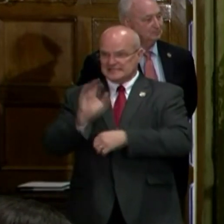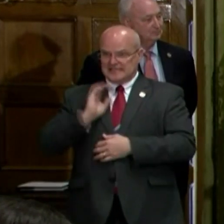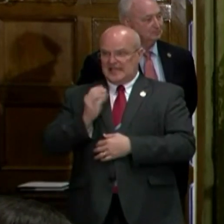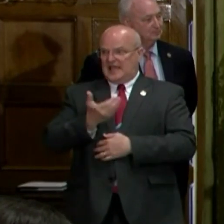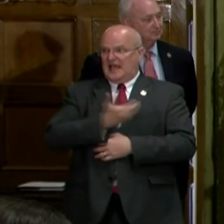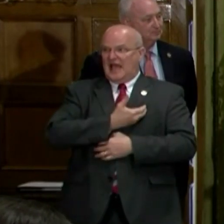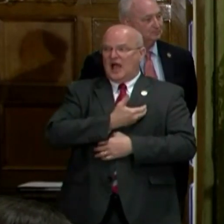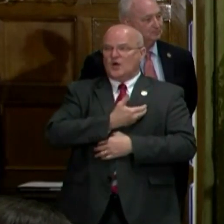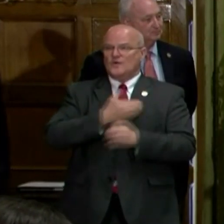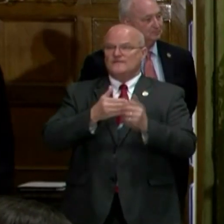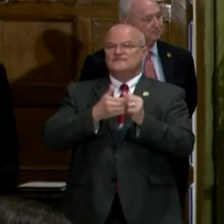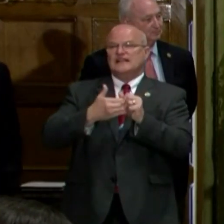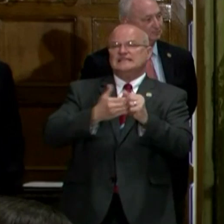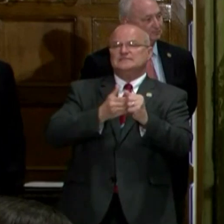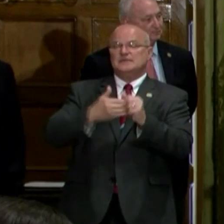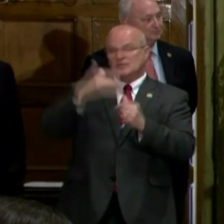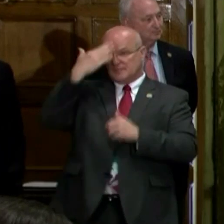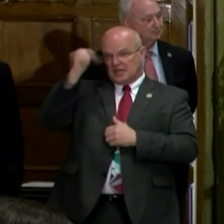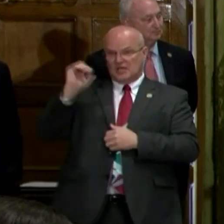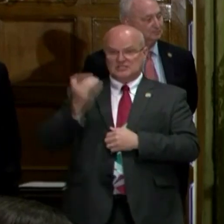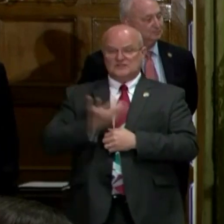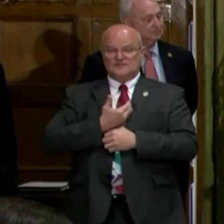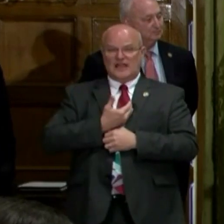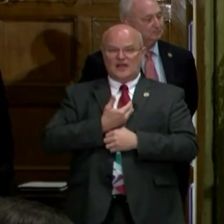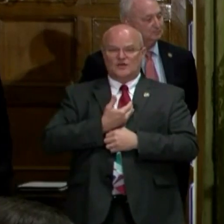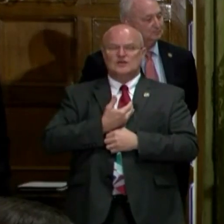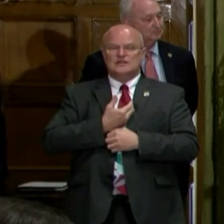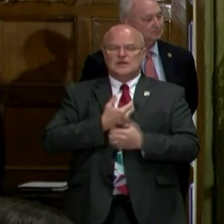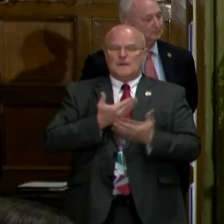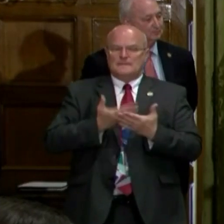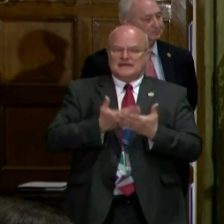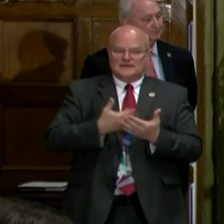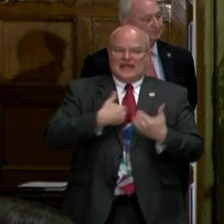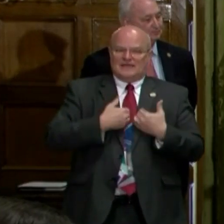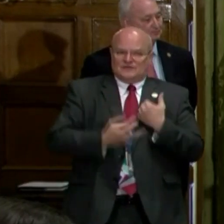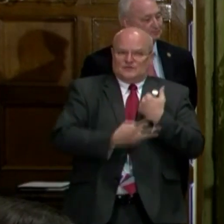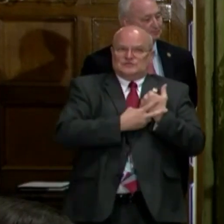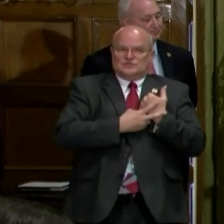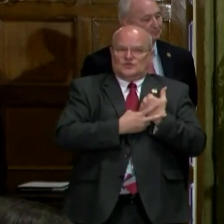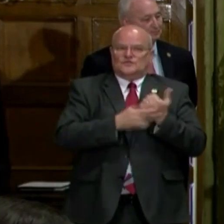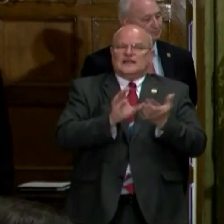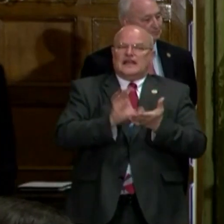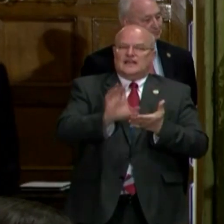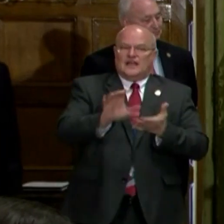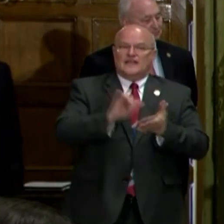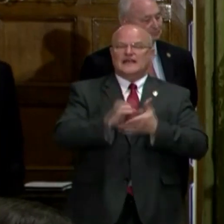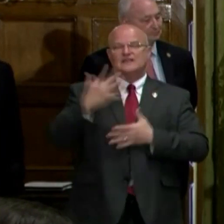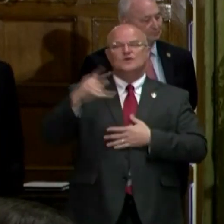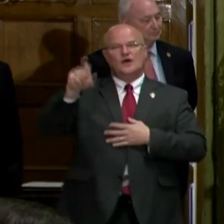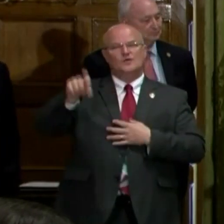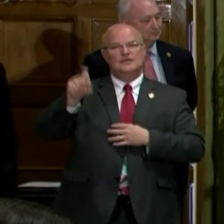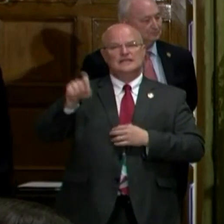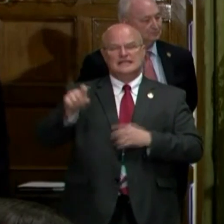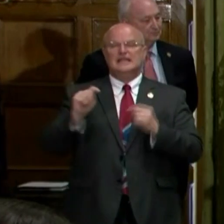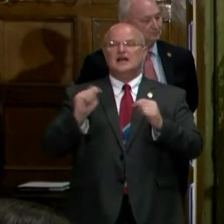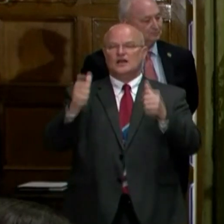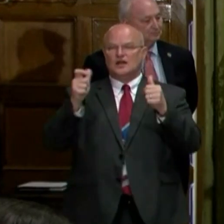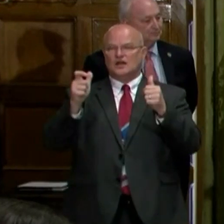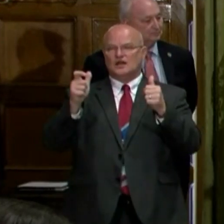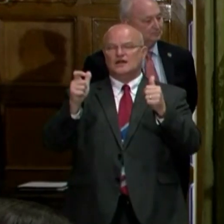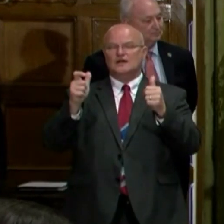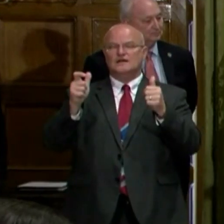our flexibility because of our surplus before we get to that point, and that's the reason we'll need a quick